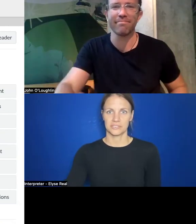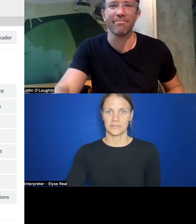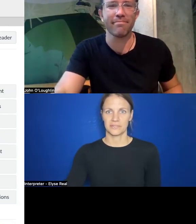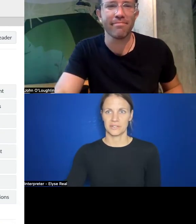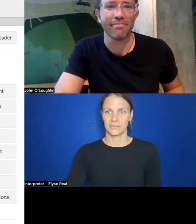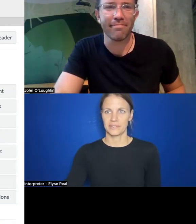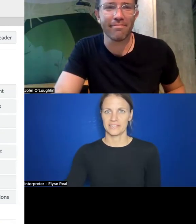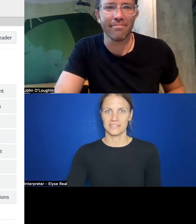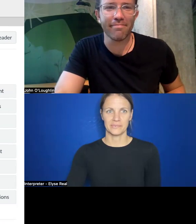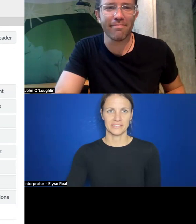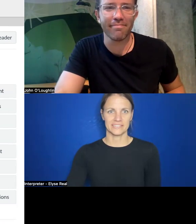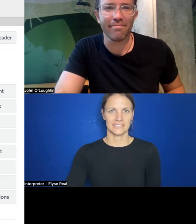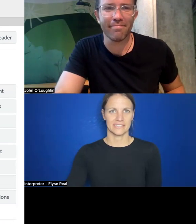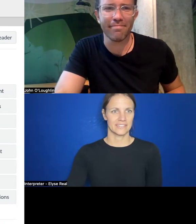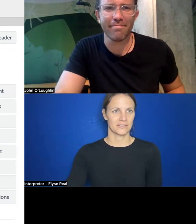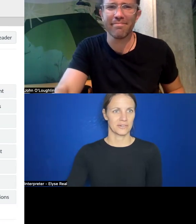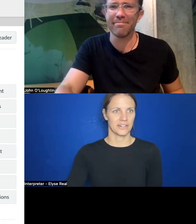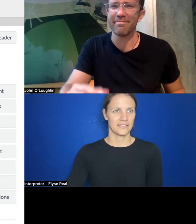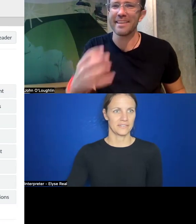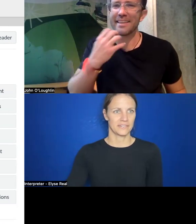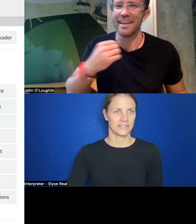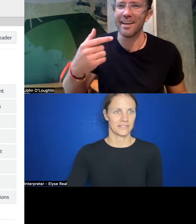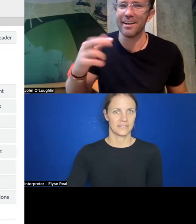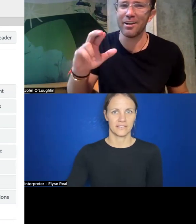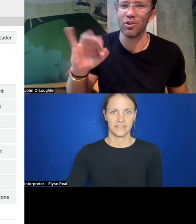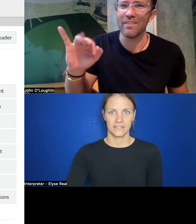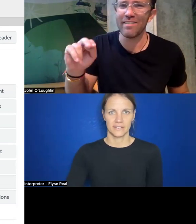I'm sure some of you are maybe a little bit thrown off.